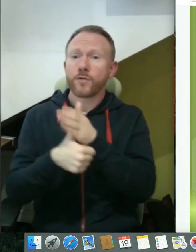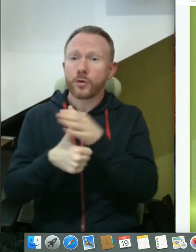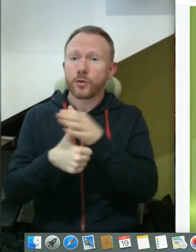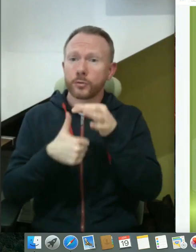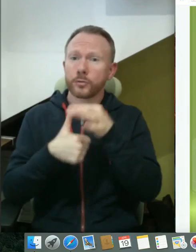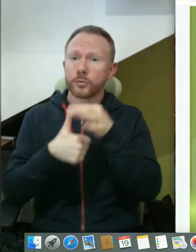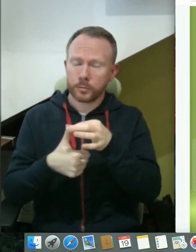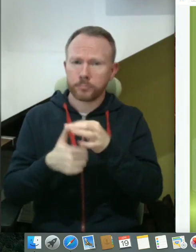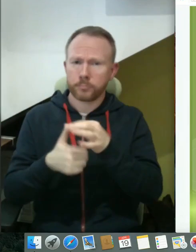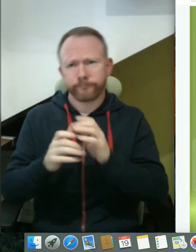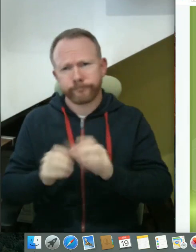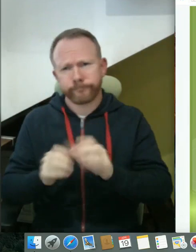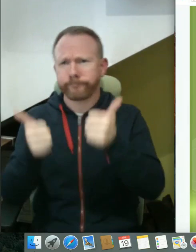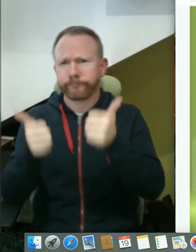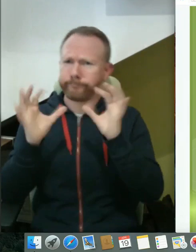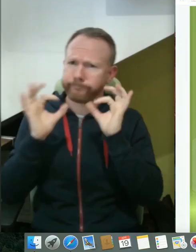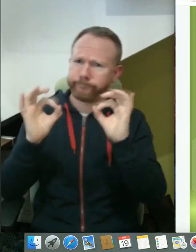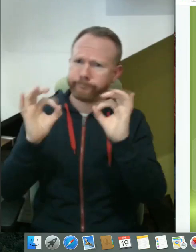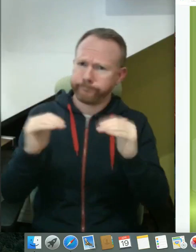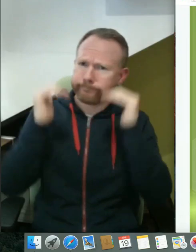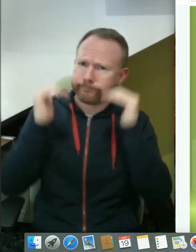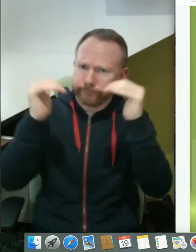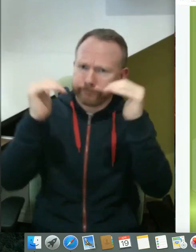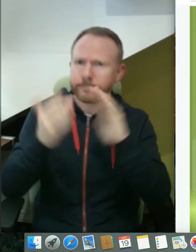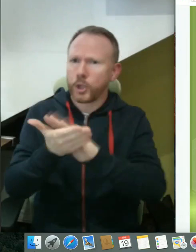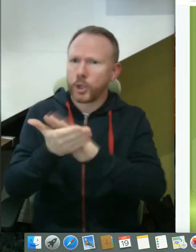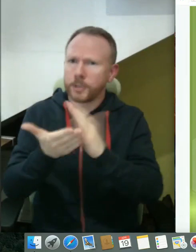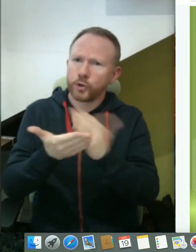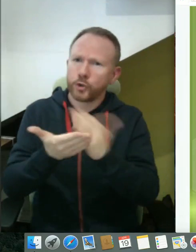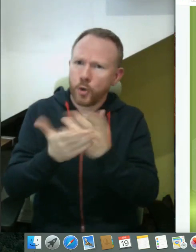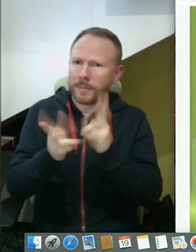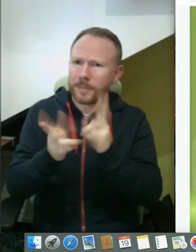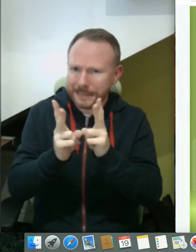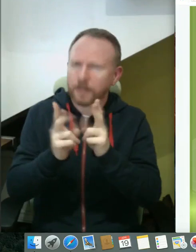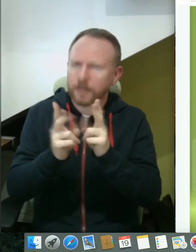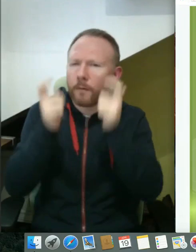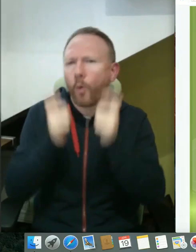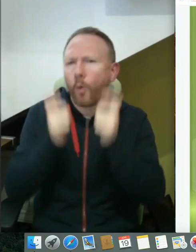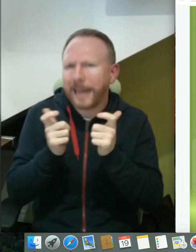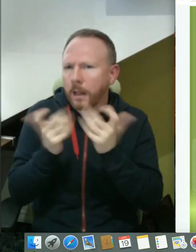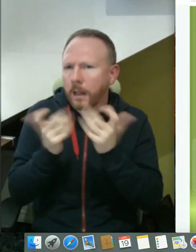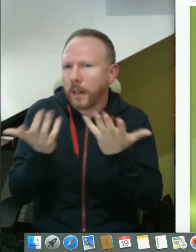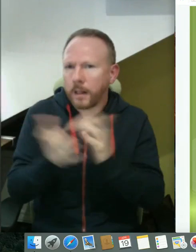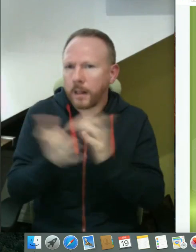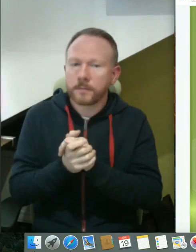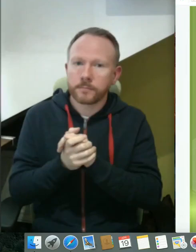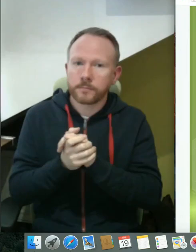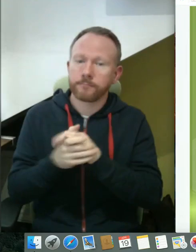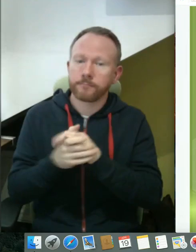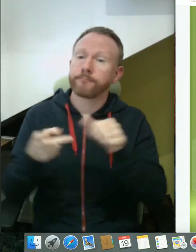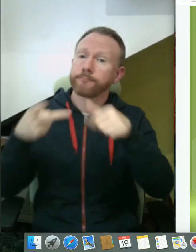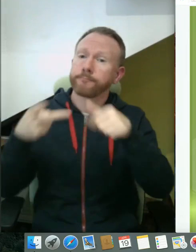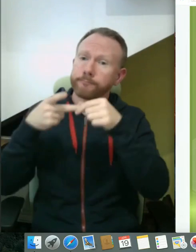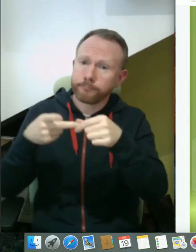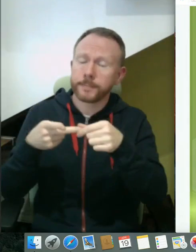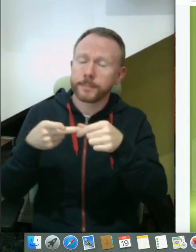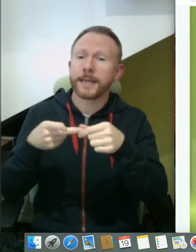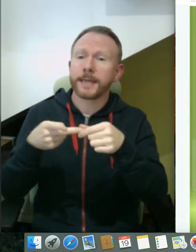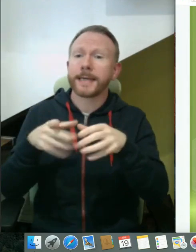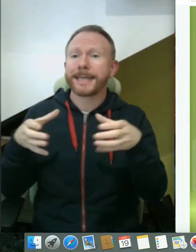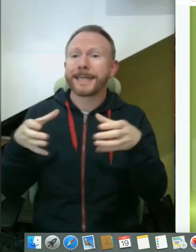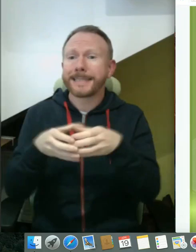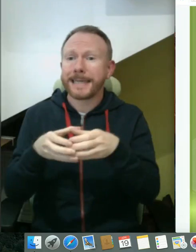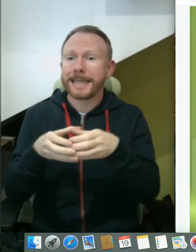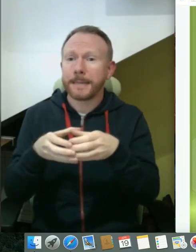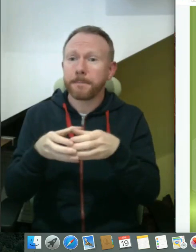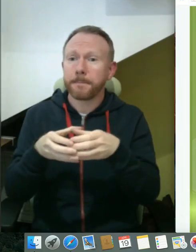effective interpretation in the legal system. Next, it moves on to team interpreting. It then